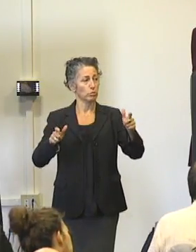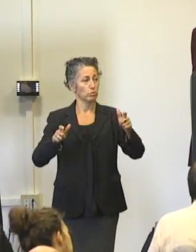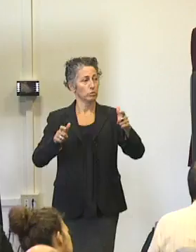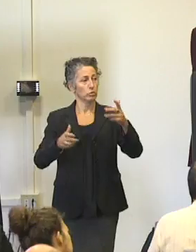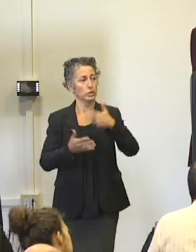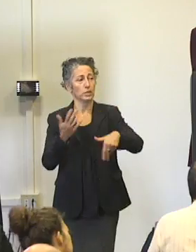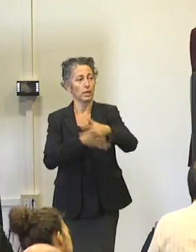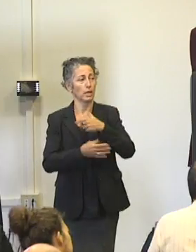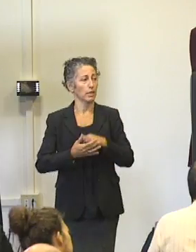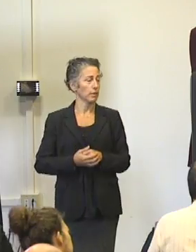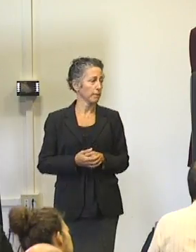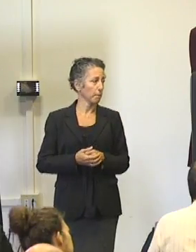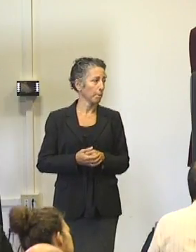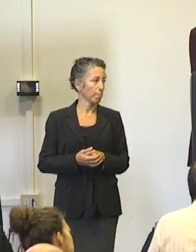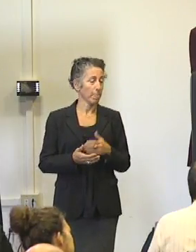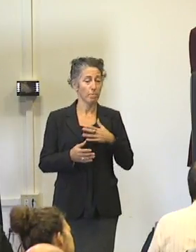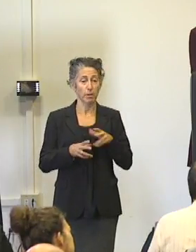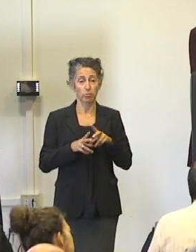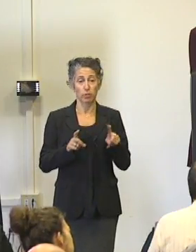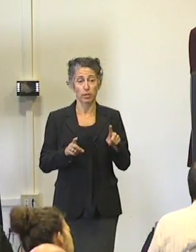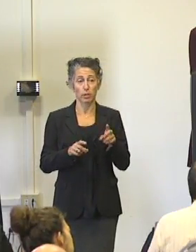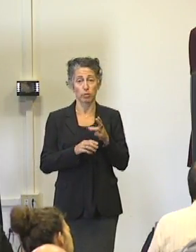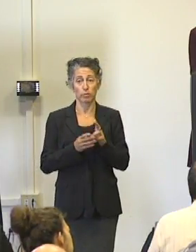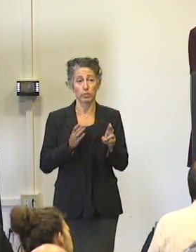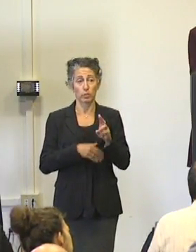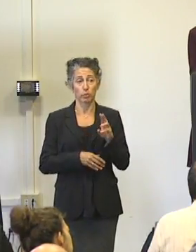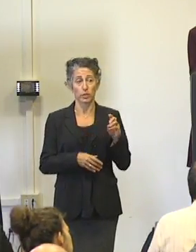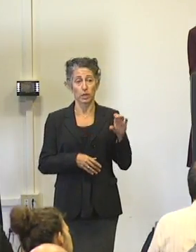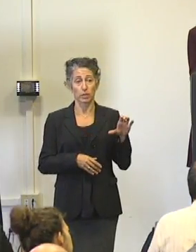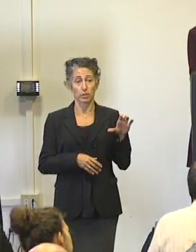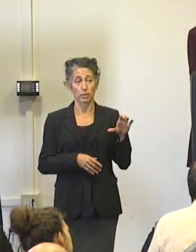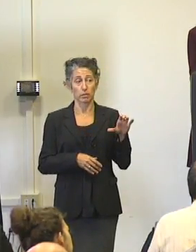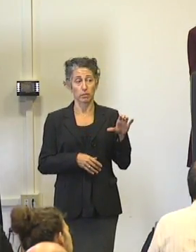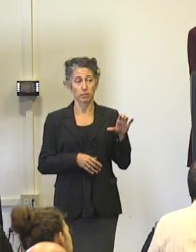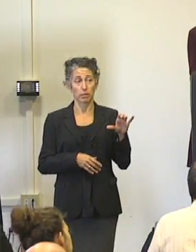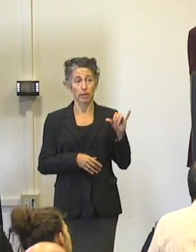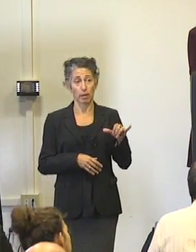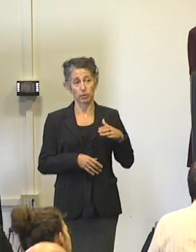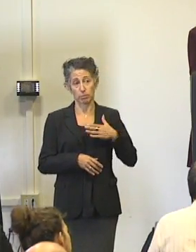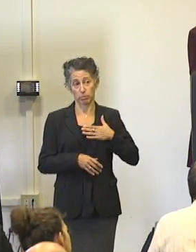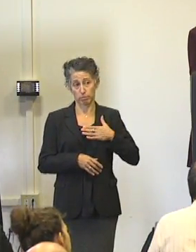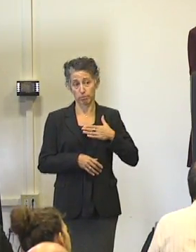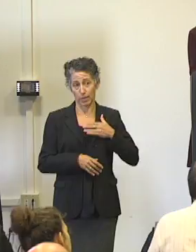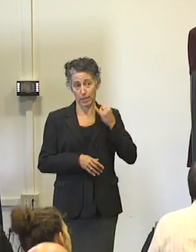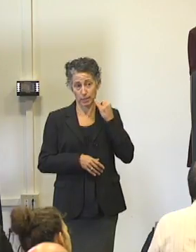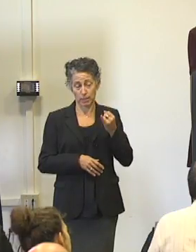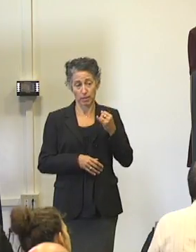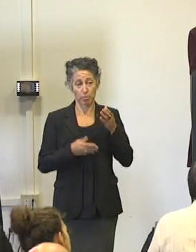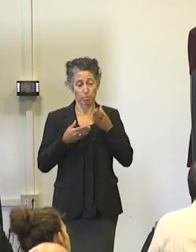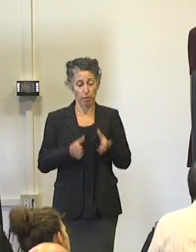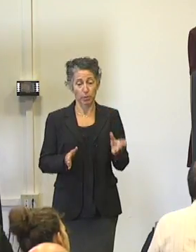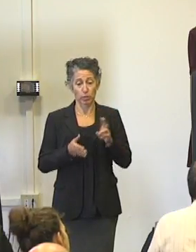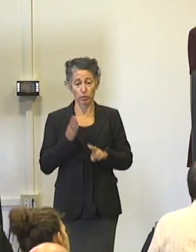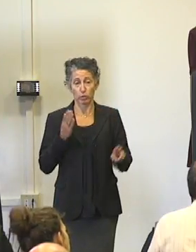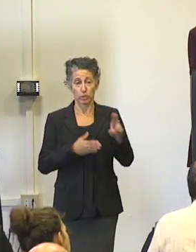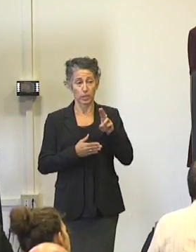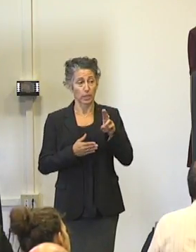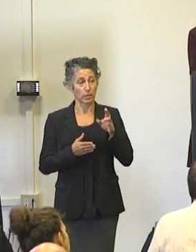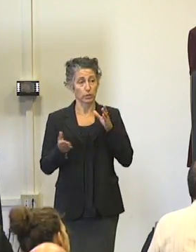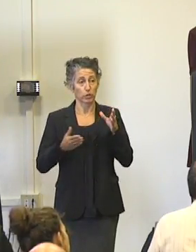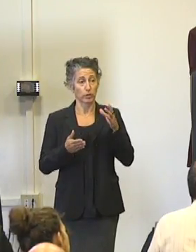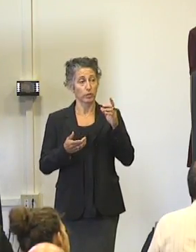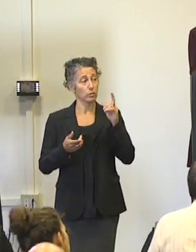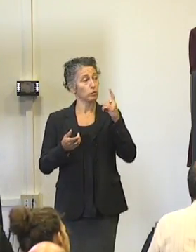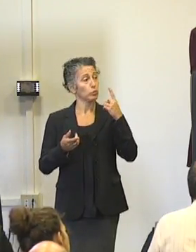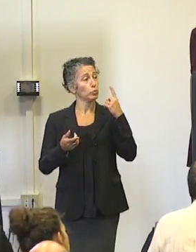challenges that they're facing. I mean, I got my degree at the University of Wisconsin. That was the Wisconsin idea, you know, the public university in the service of society. So I think that's all